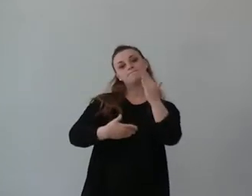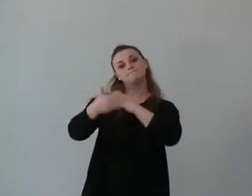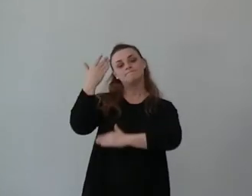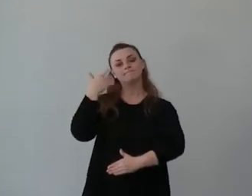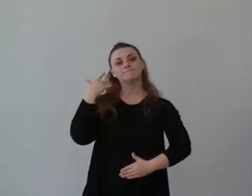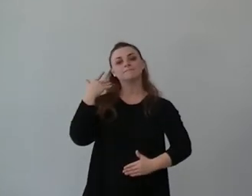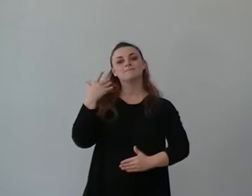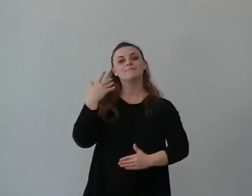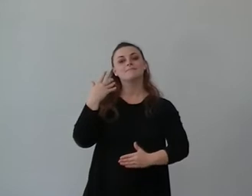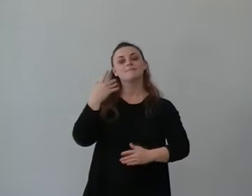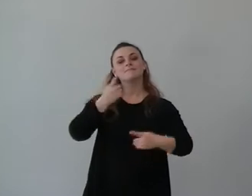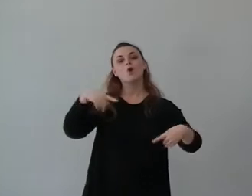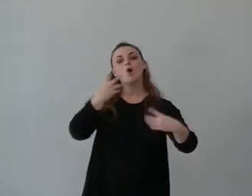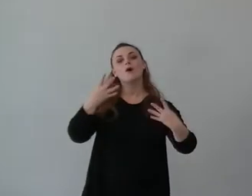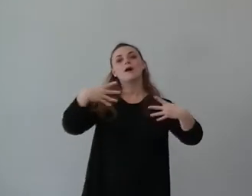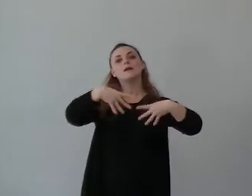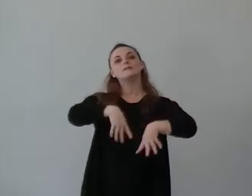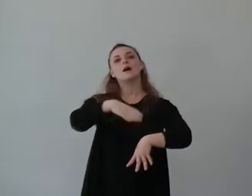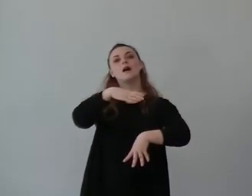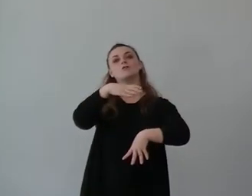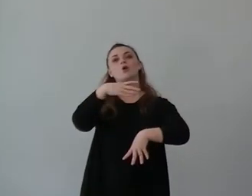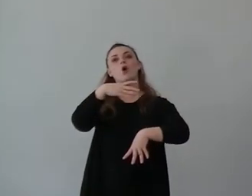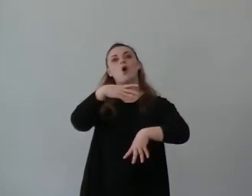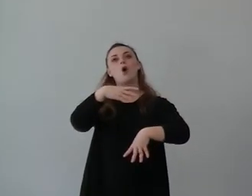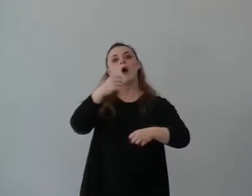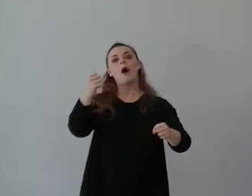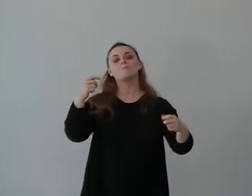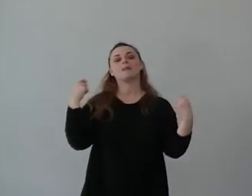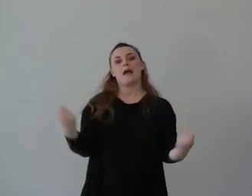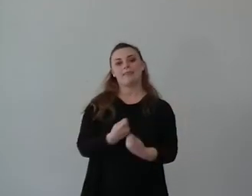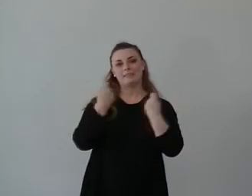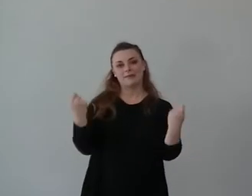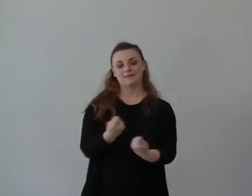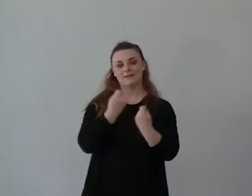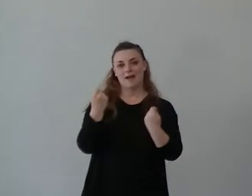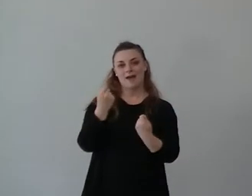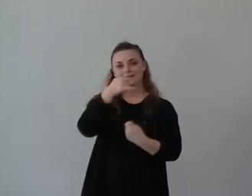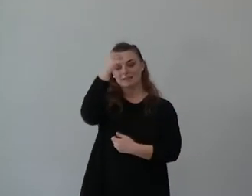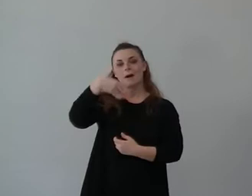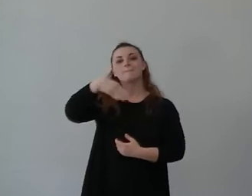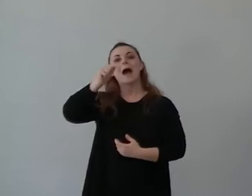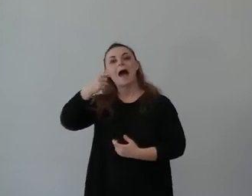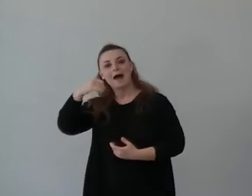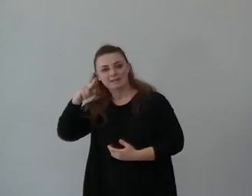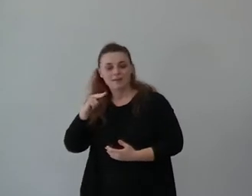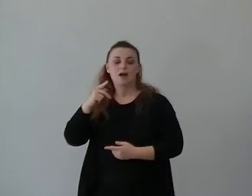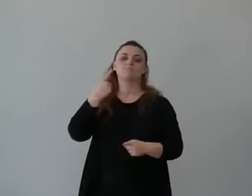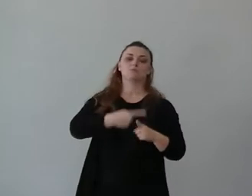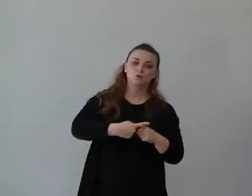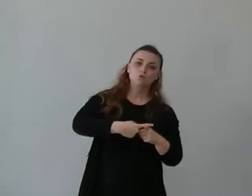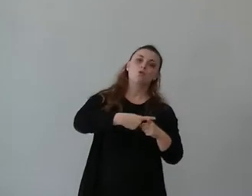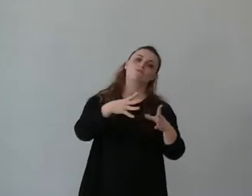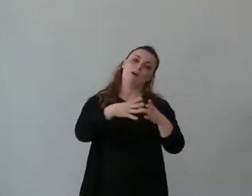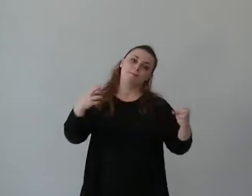un club estivo per bambini sia a Marta che a Fabbrica di Roma. When he was attending and inviting different